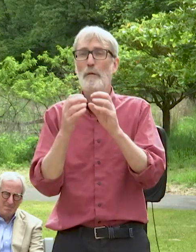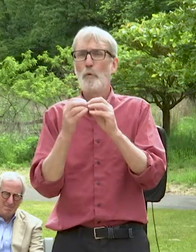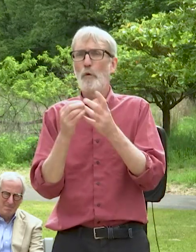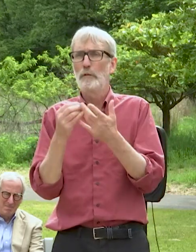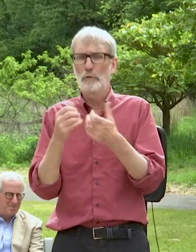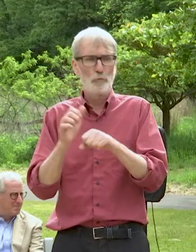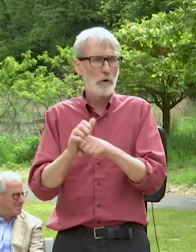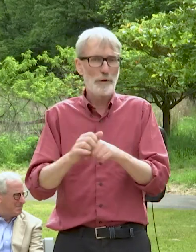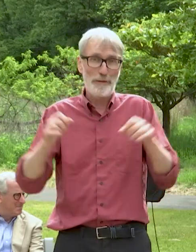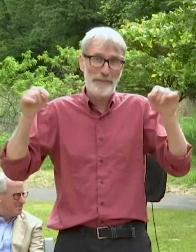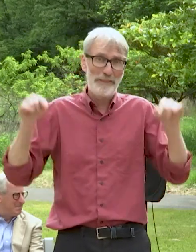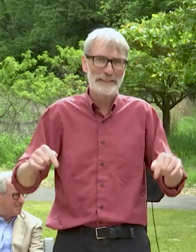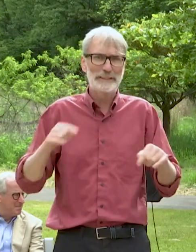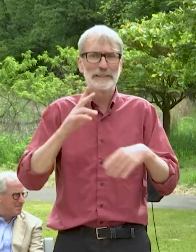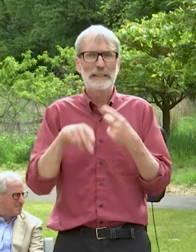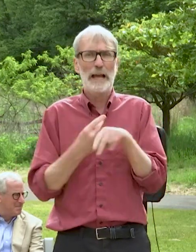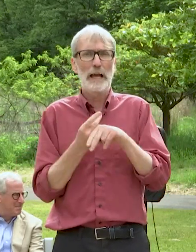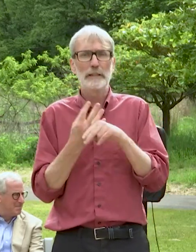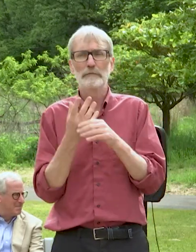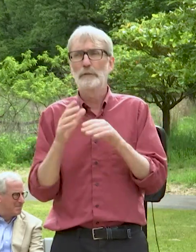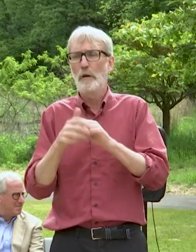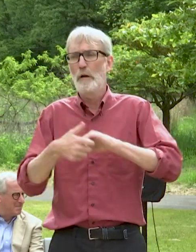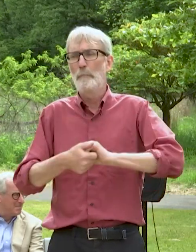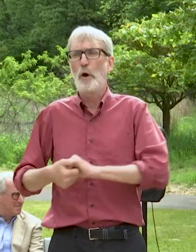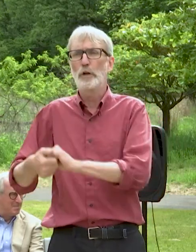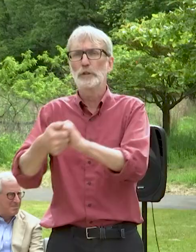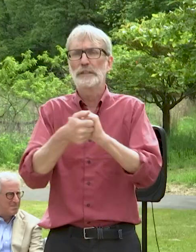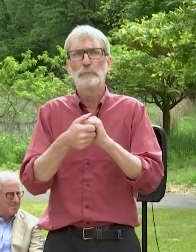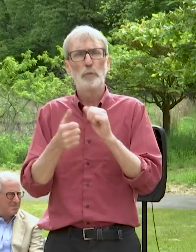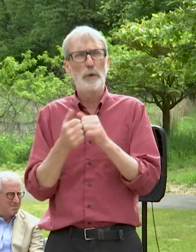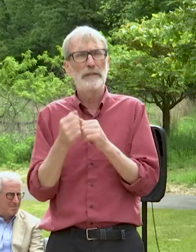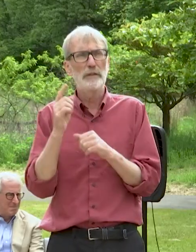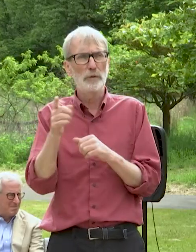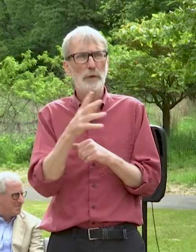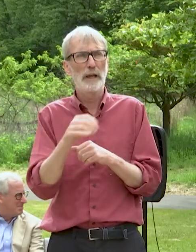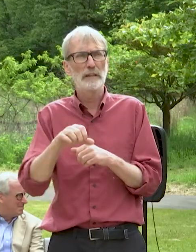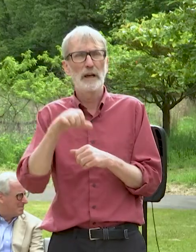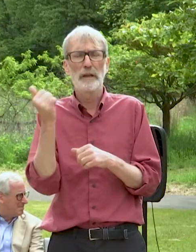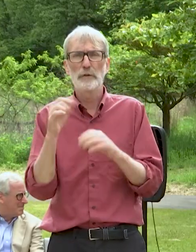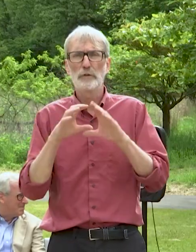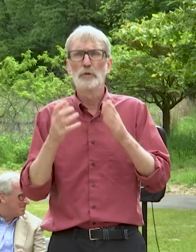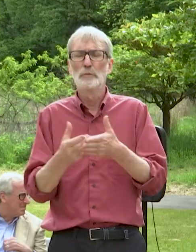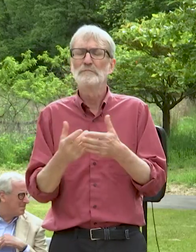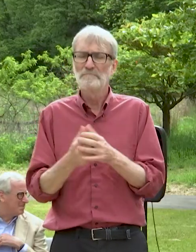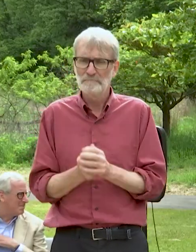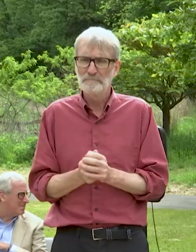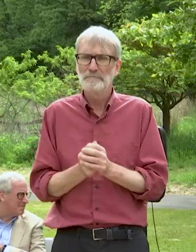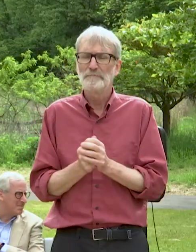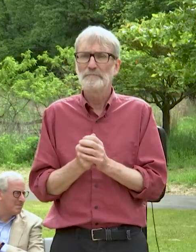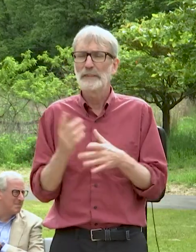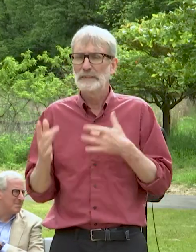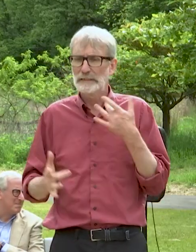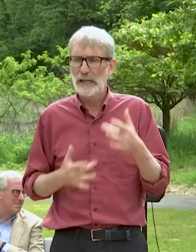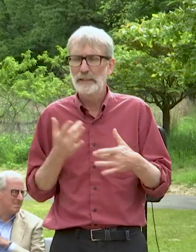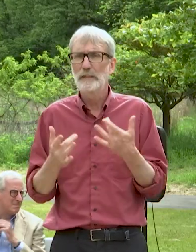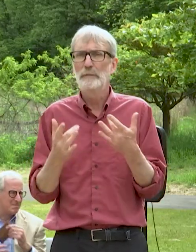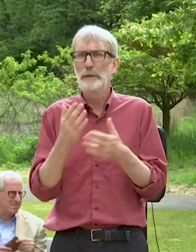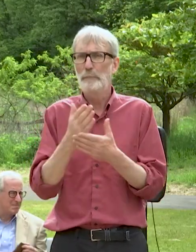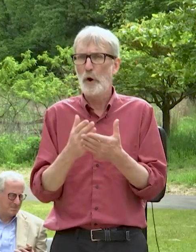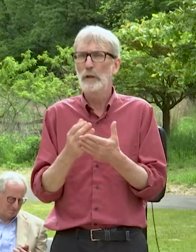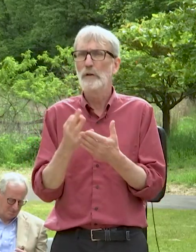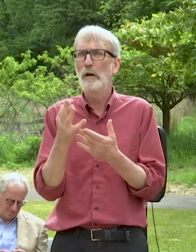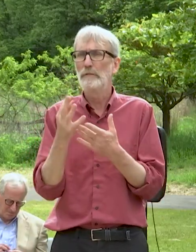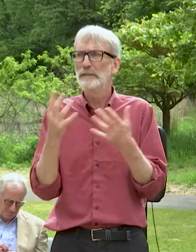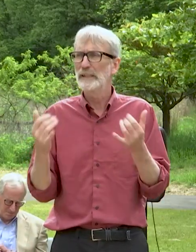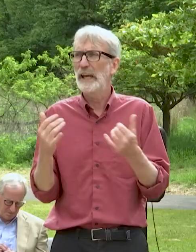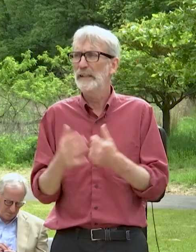working on these types of partnerships with you and groups similar to you. So again, we're excited to be a part of this special